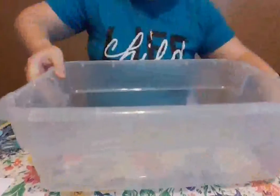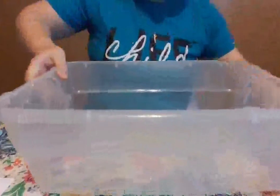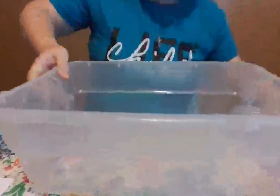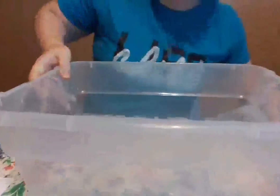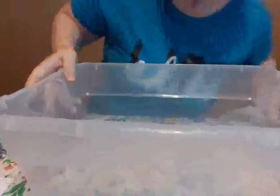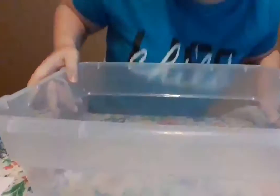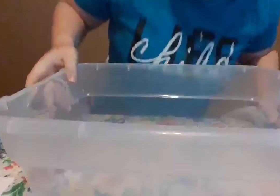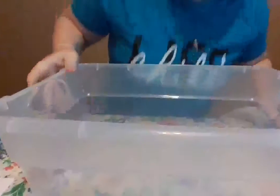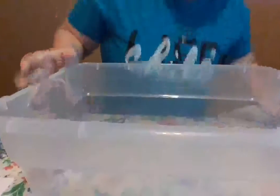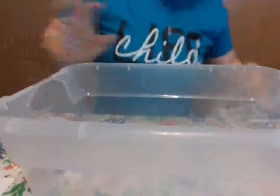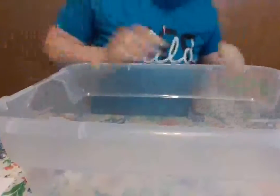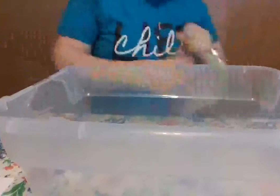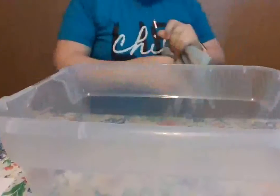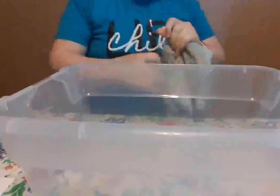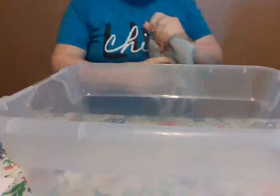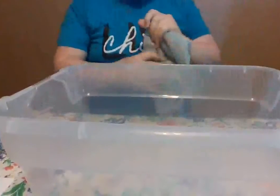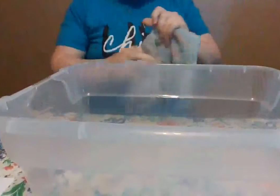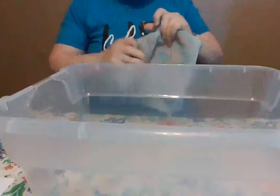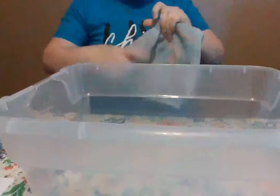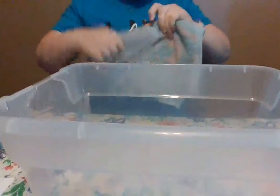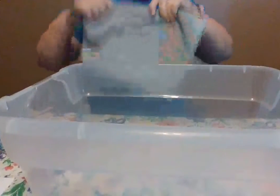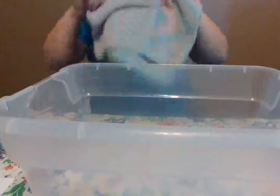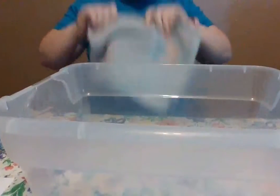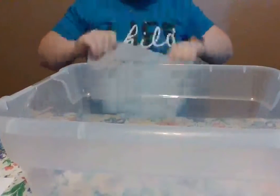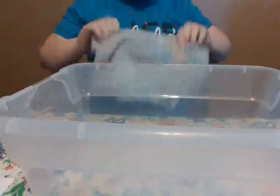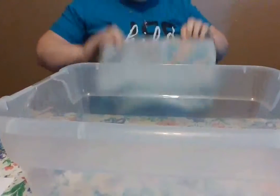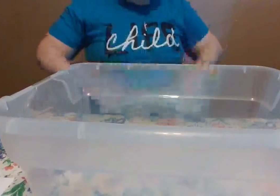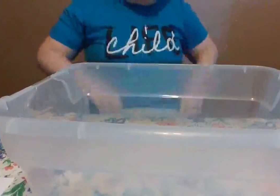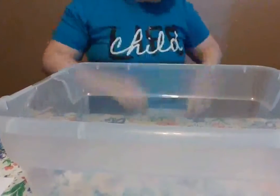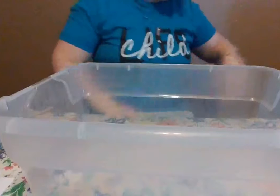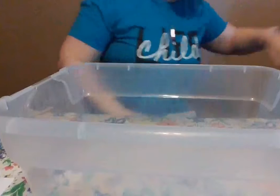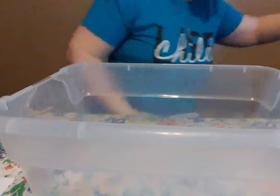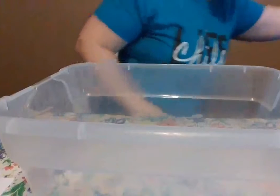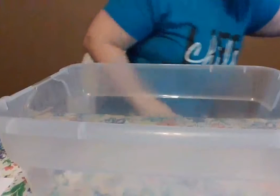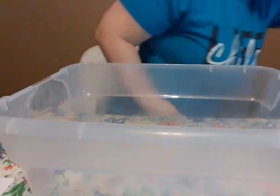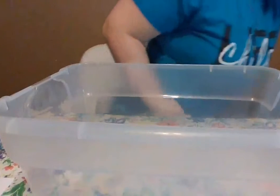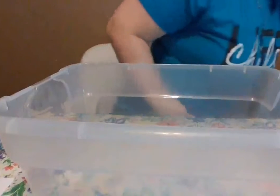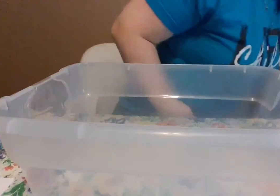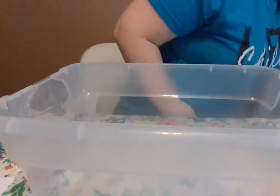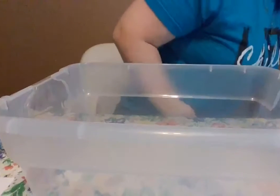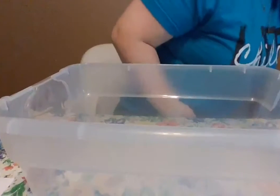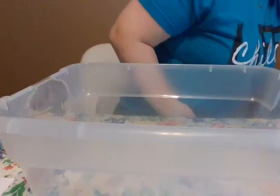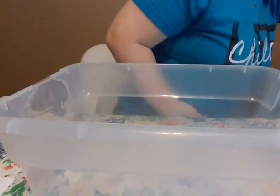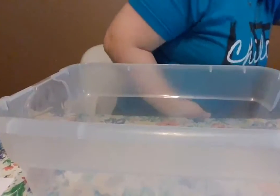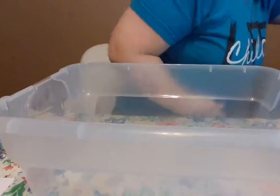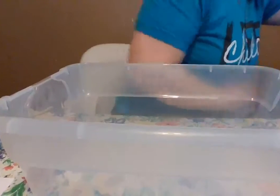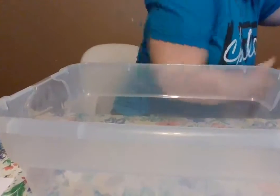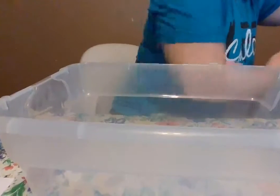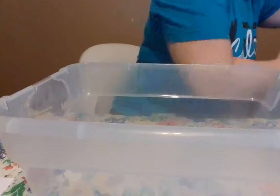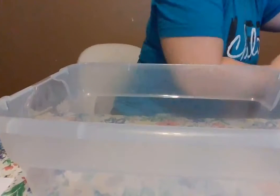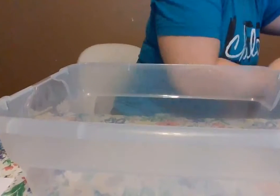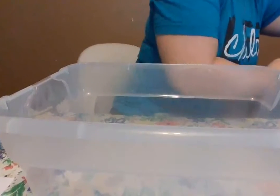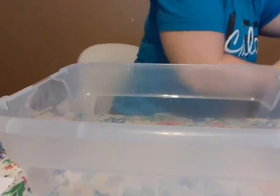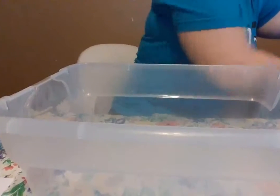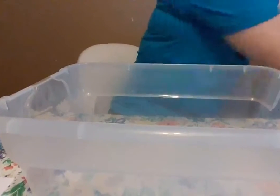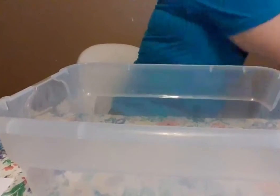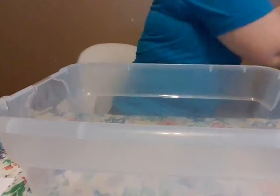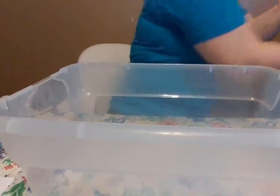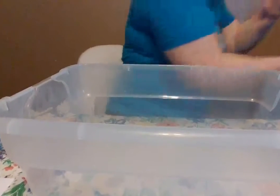my water here, or my towel here, and I have my water over here in this